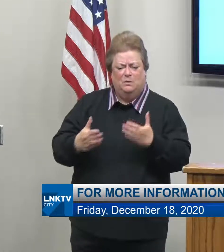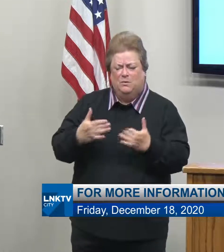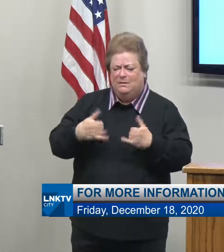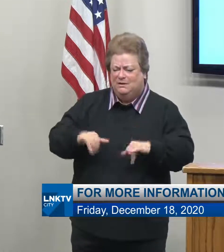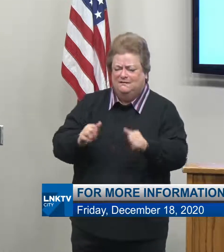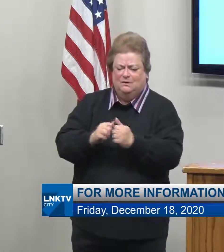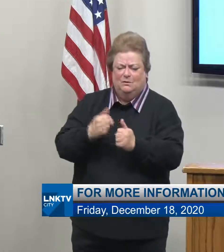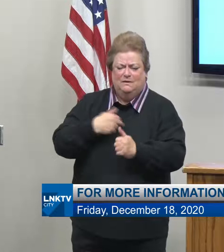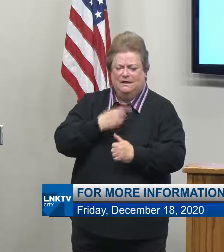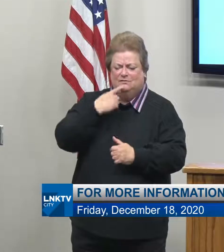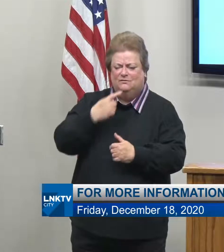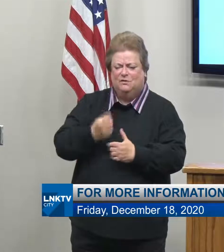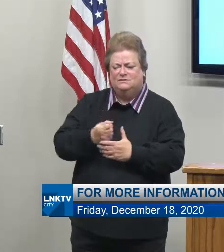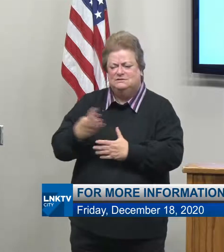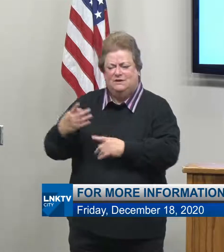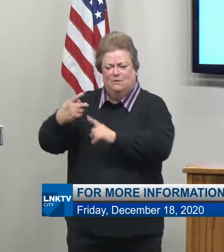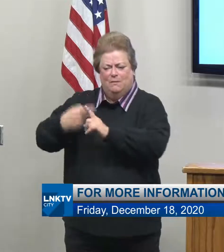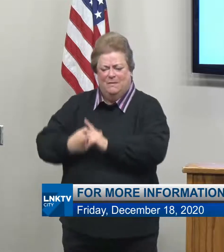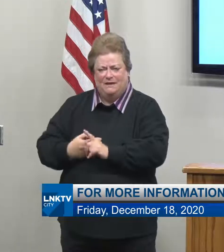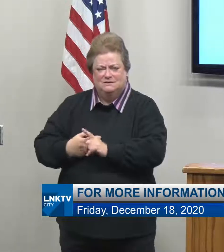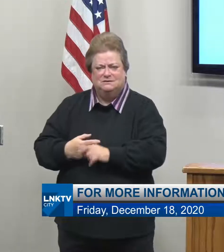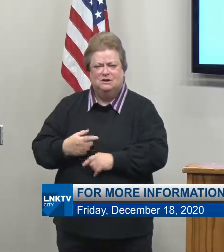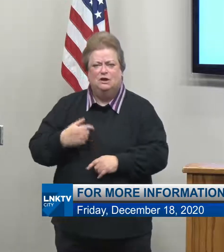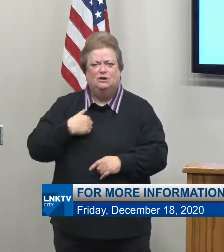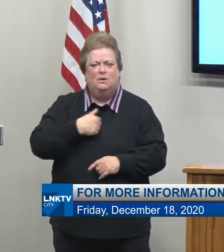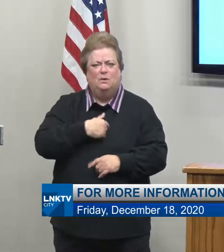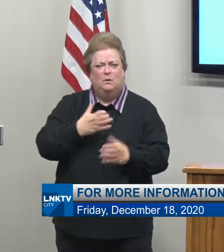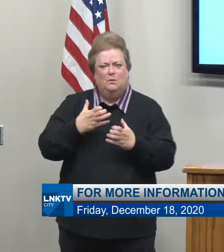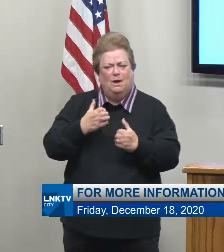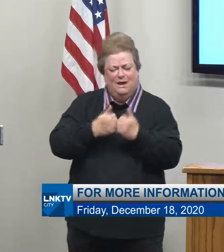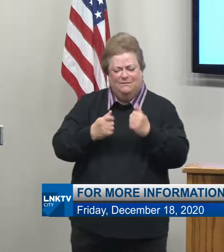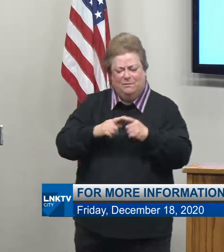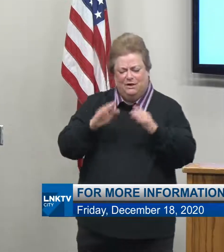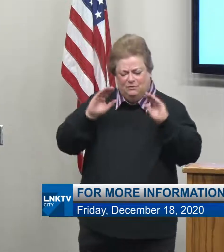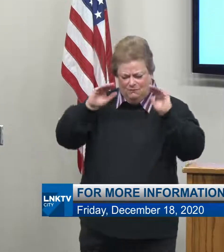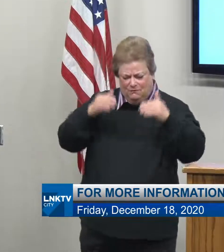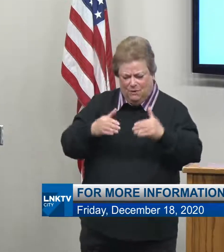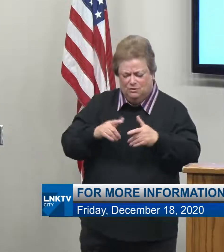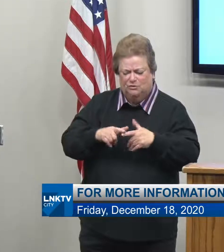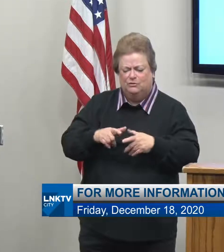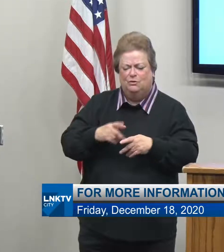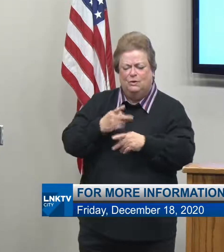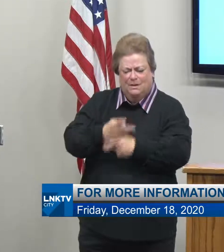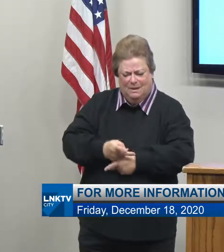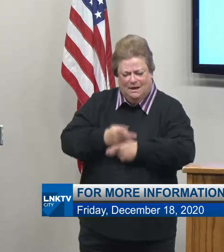the new year. And so with this in mind, we urge everyone to focus on continuing to take the